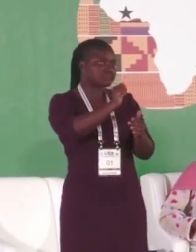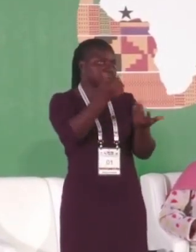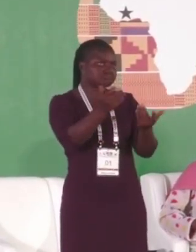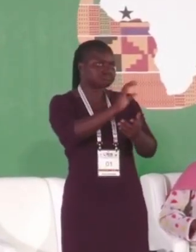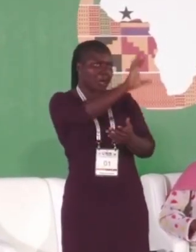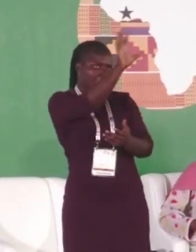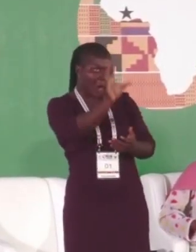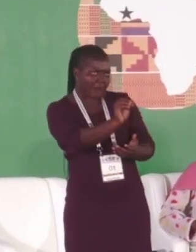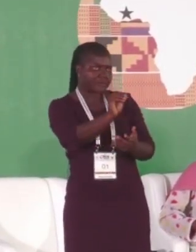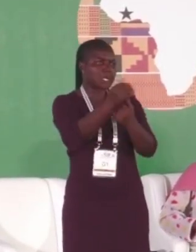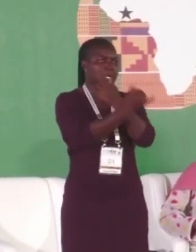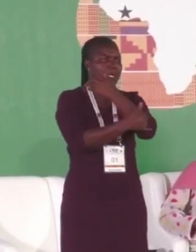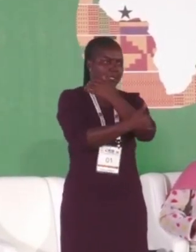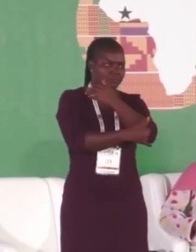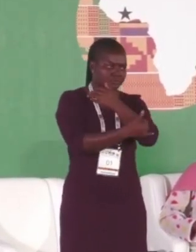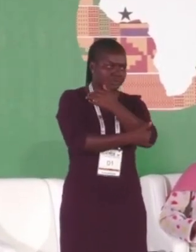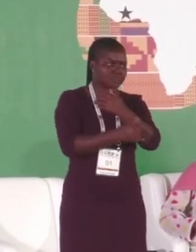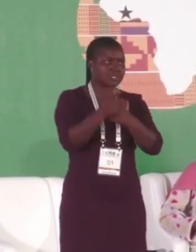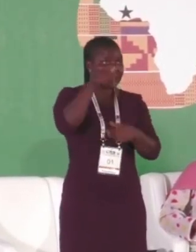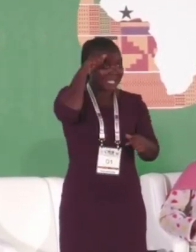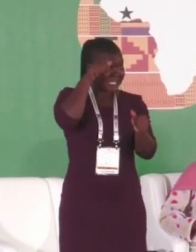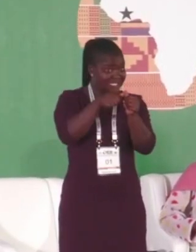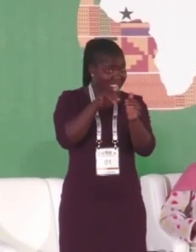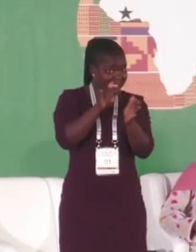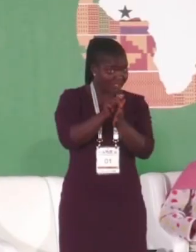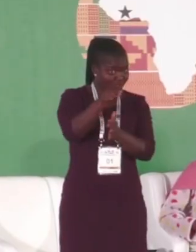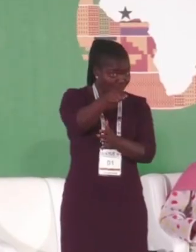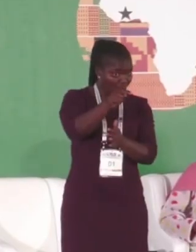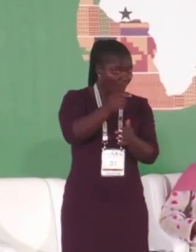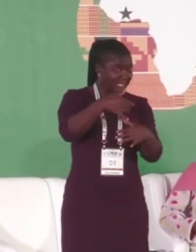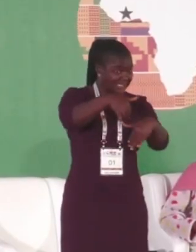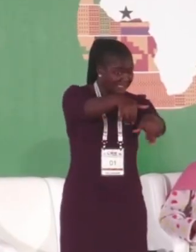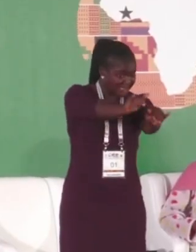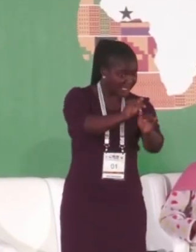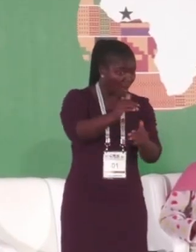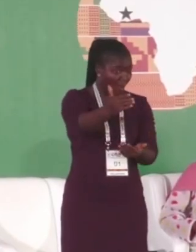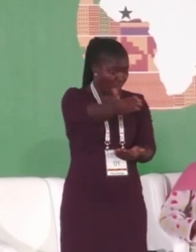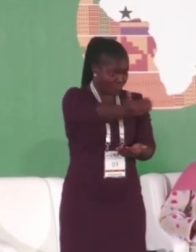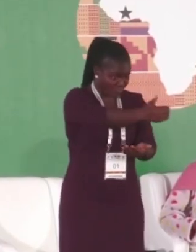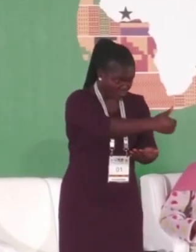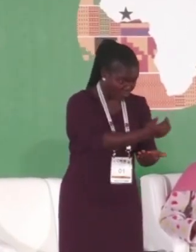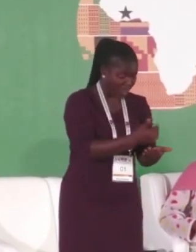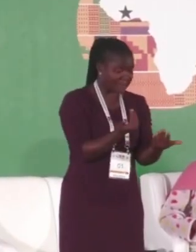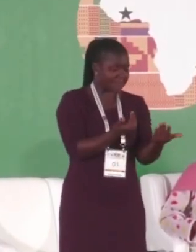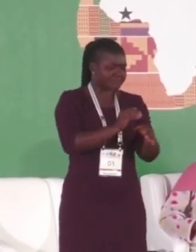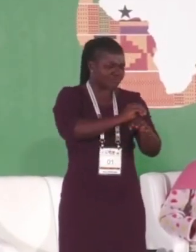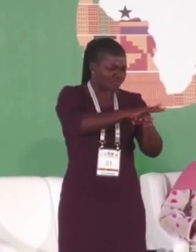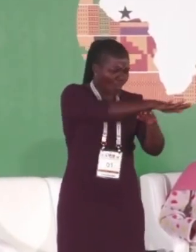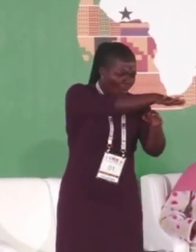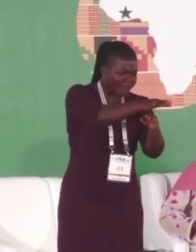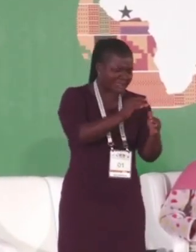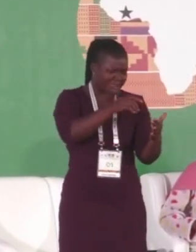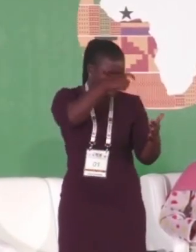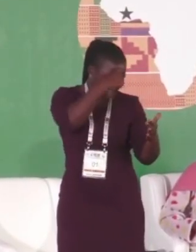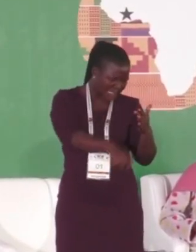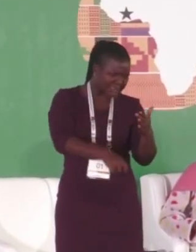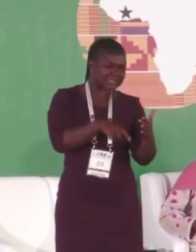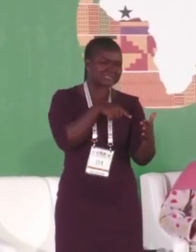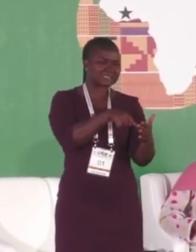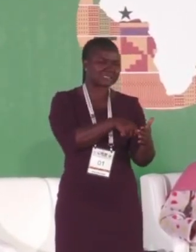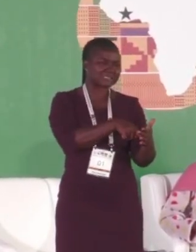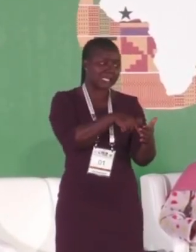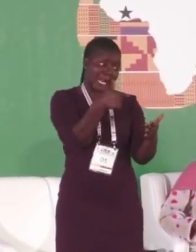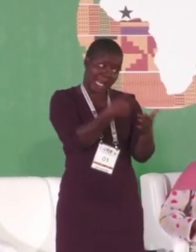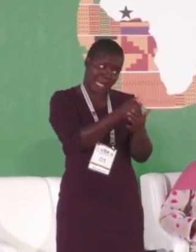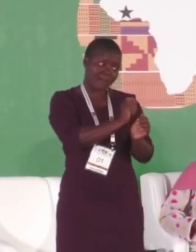from. And I understand you people are still collecting COVID tax, right? Ghana.